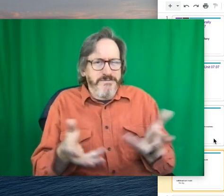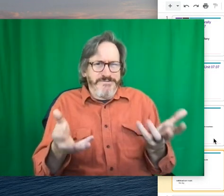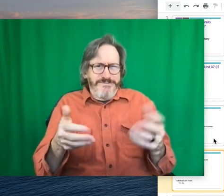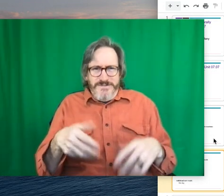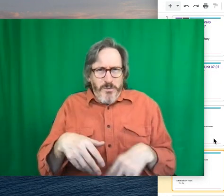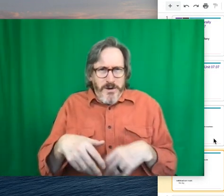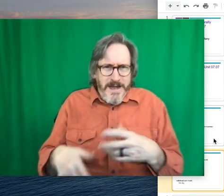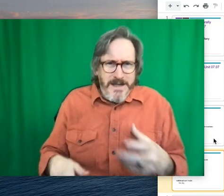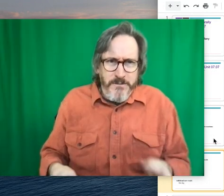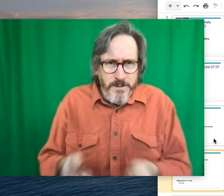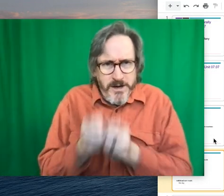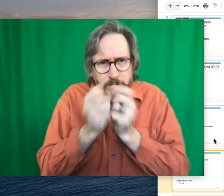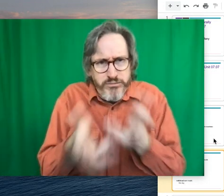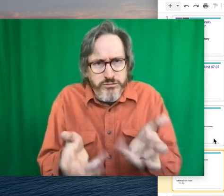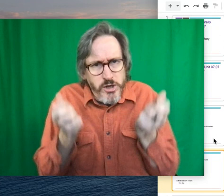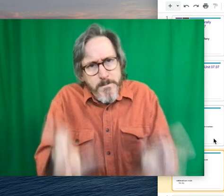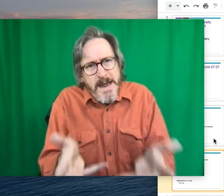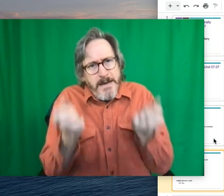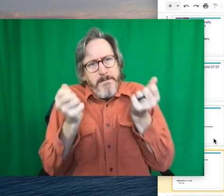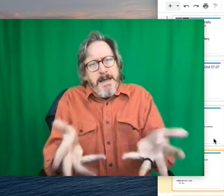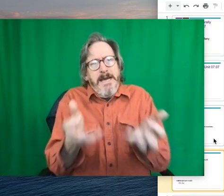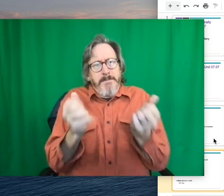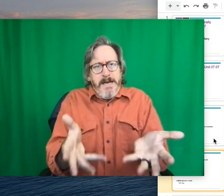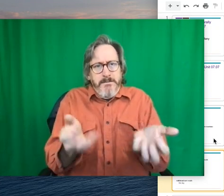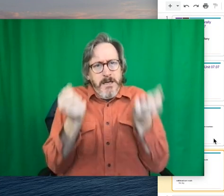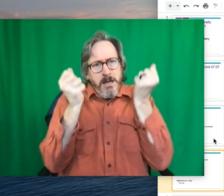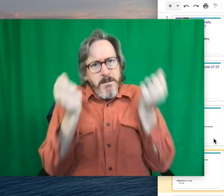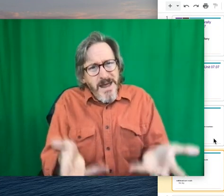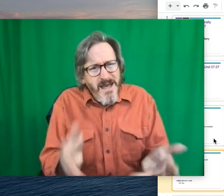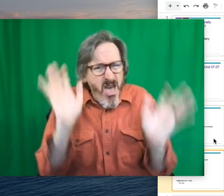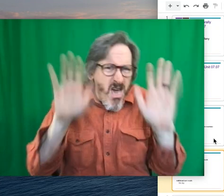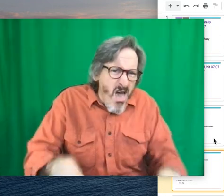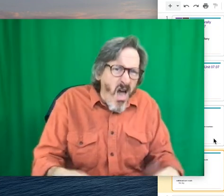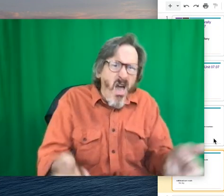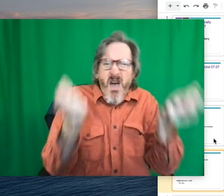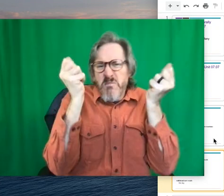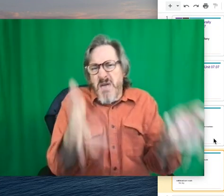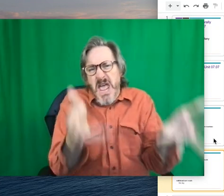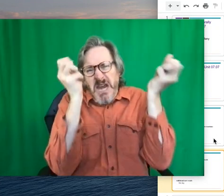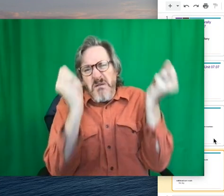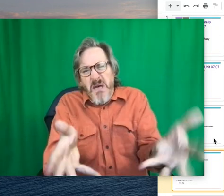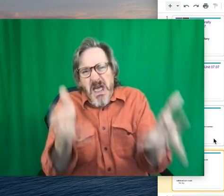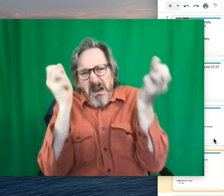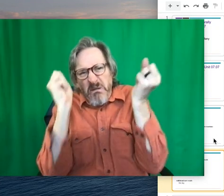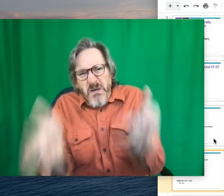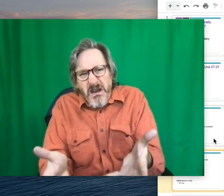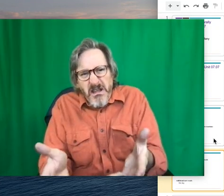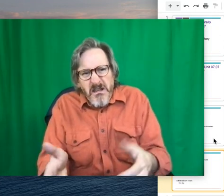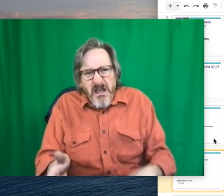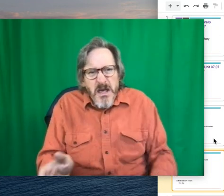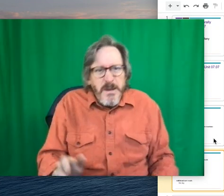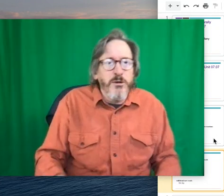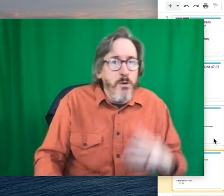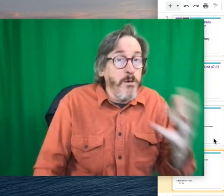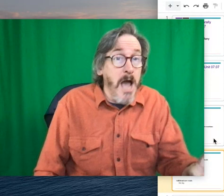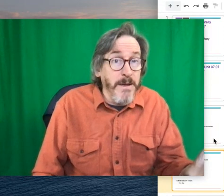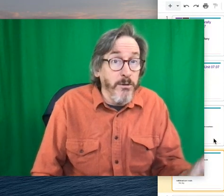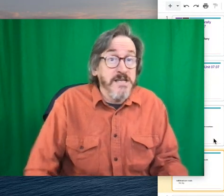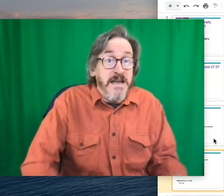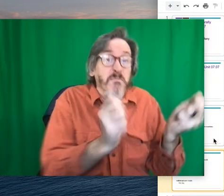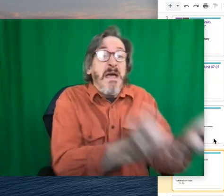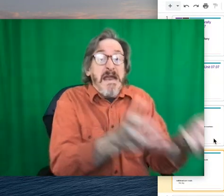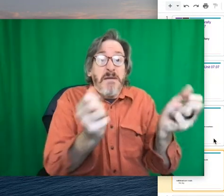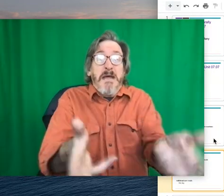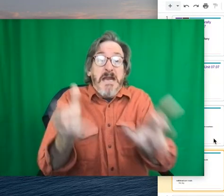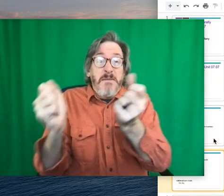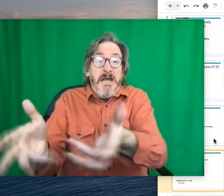Where that came from, I don't know. So many. many people who own comic books